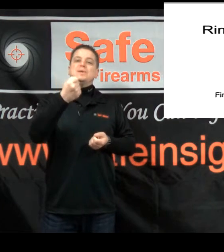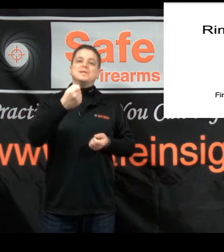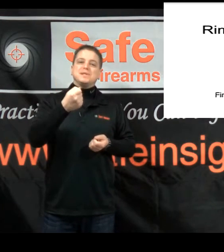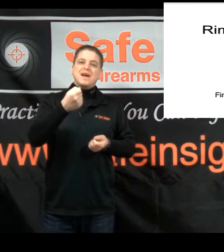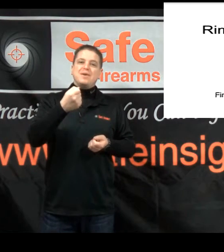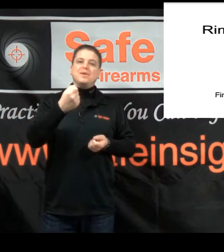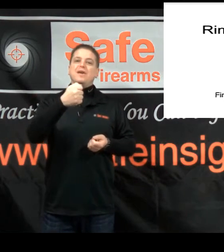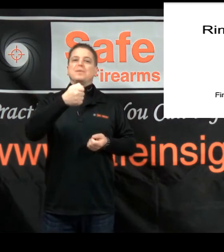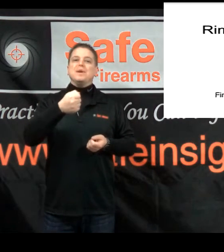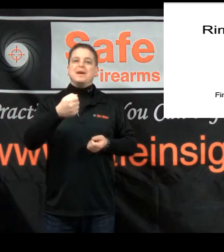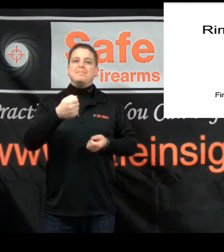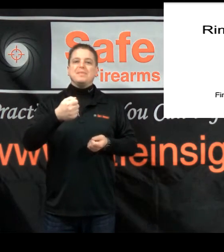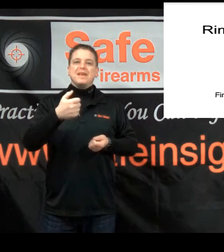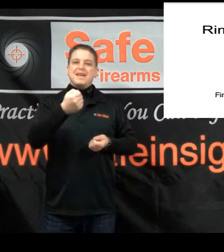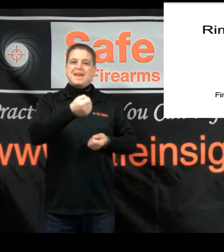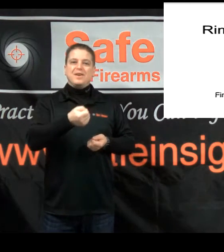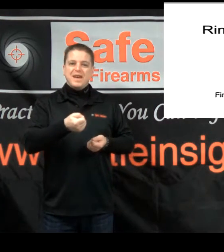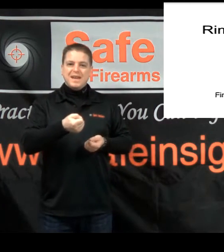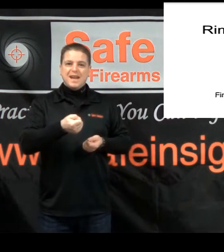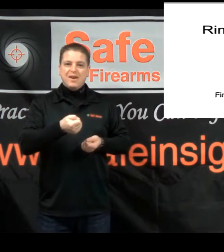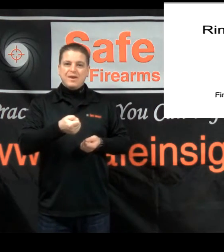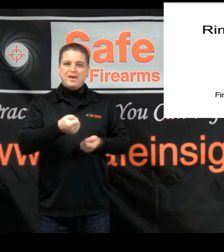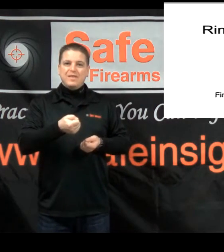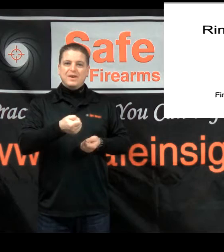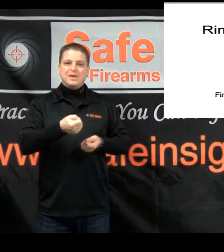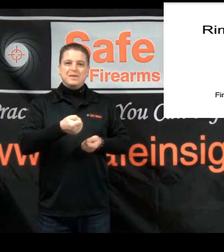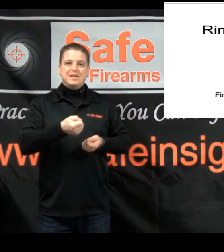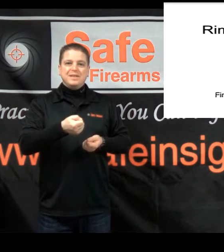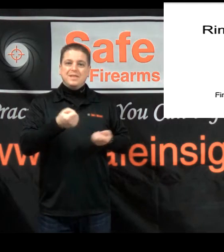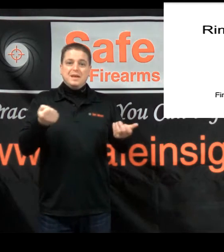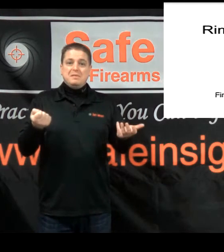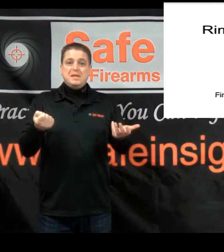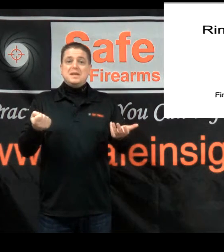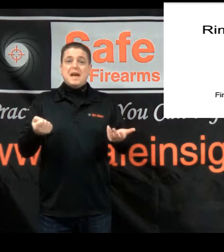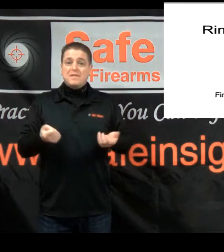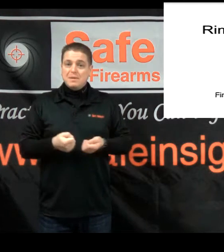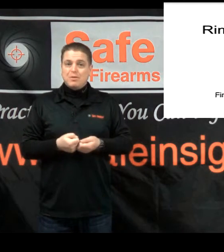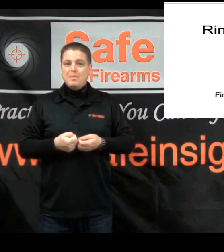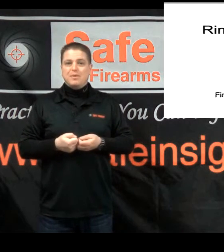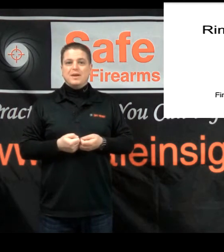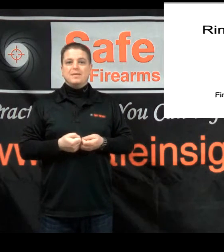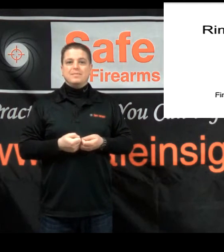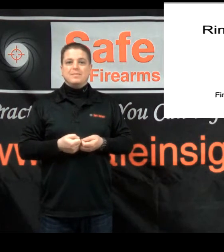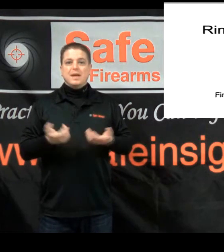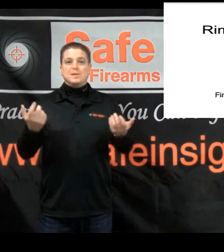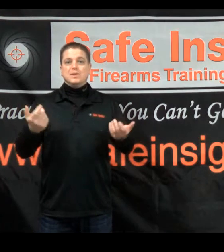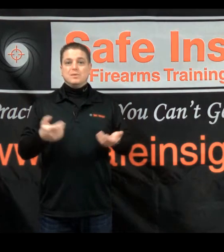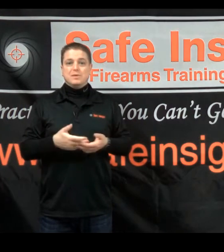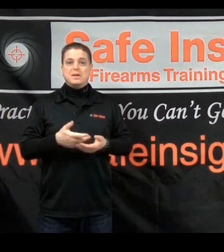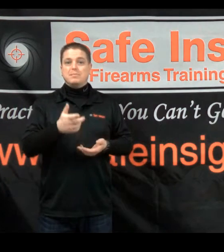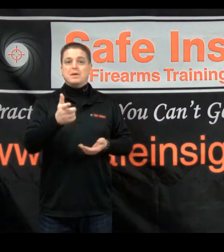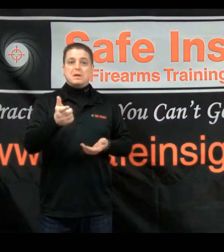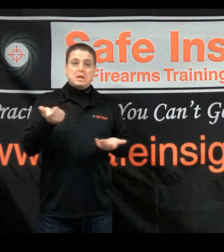squeezes down on the rim, it'll hit an area on there that didn't have any primer in it. And so you'll get a big